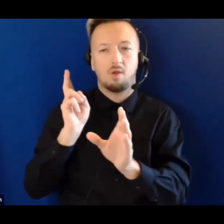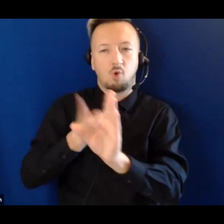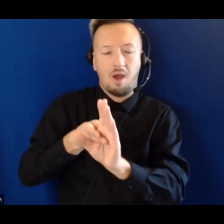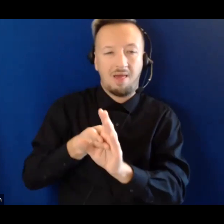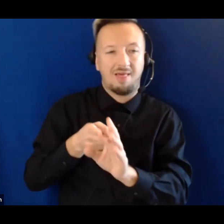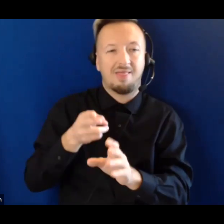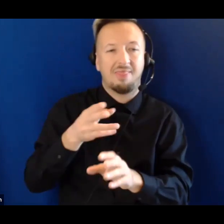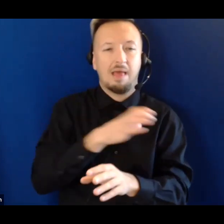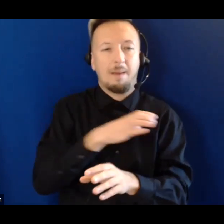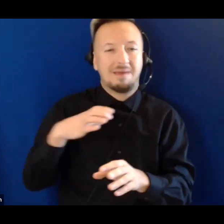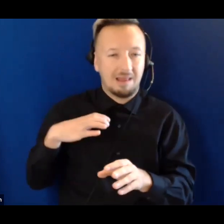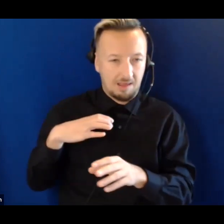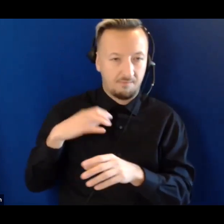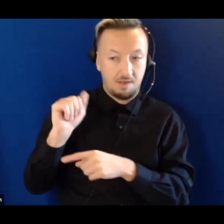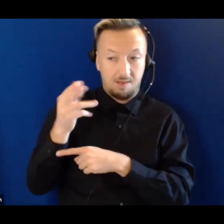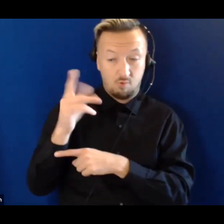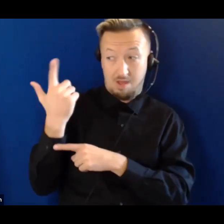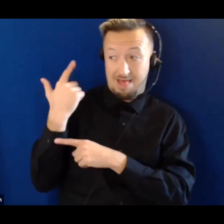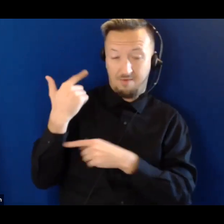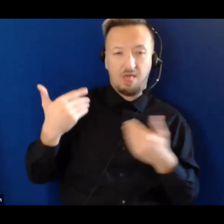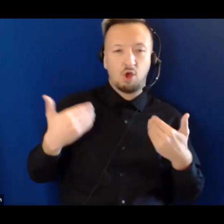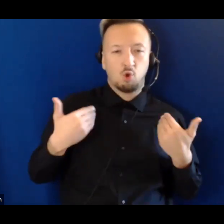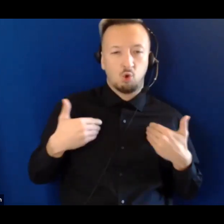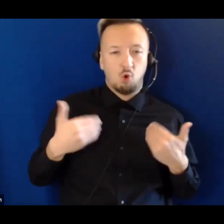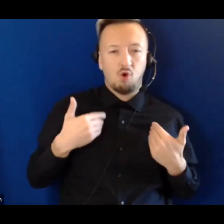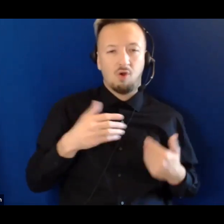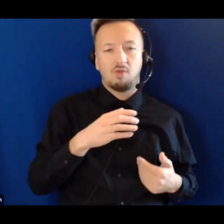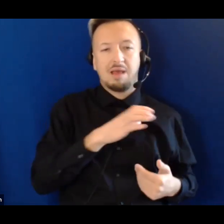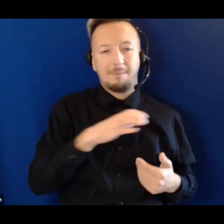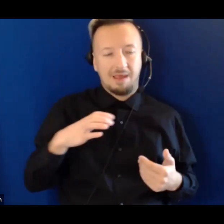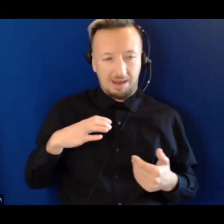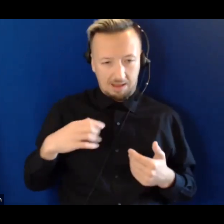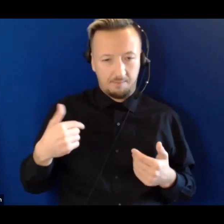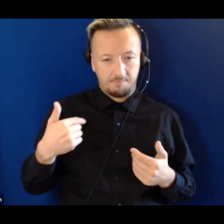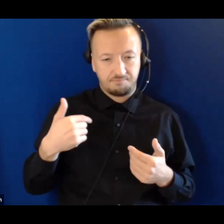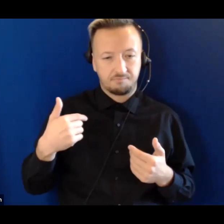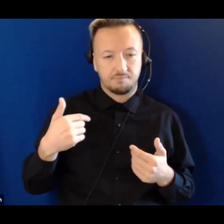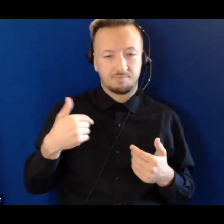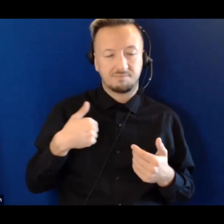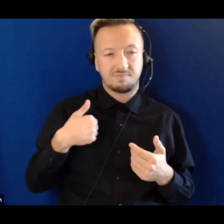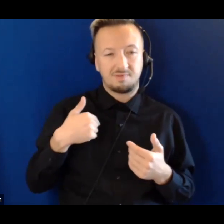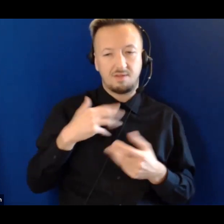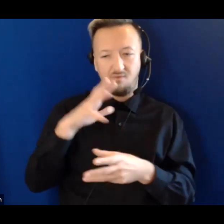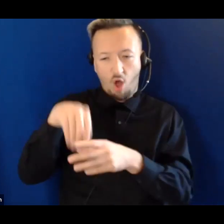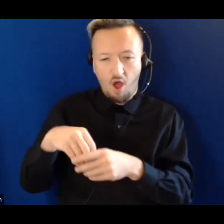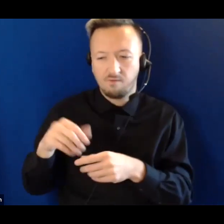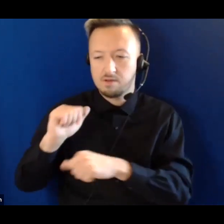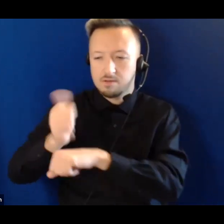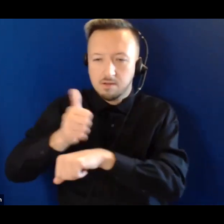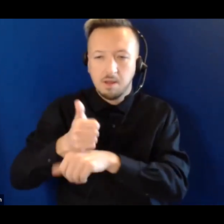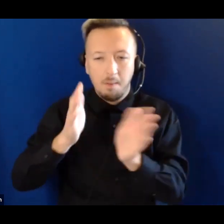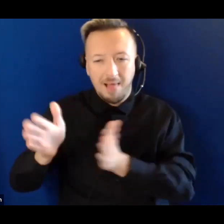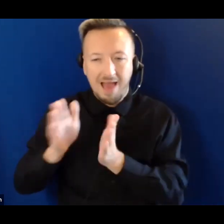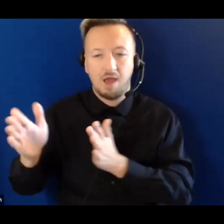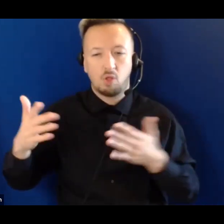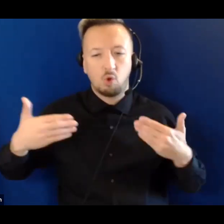So since last year, I've been working with the Youth Steering Committee as vice chair, helping get the youth things, the youth events and